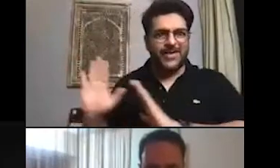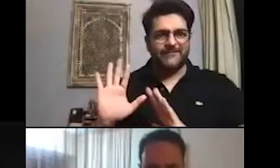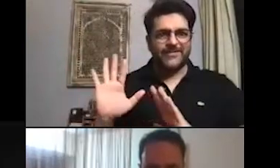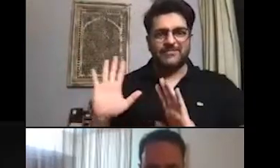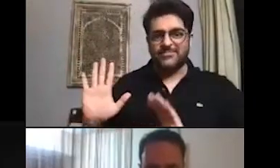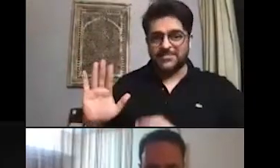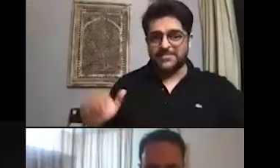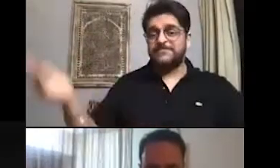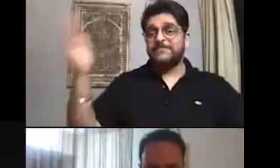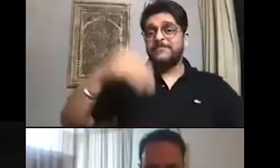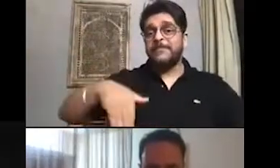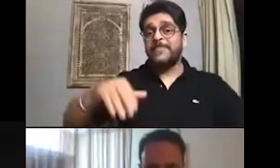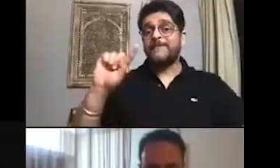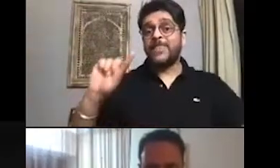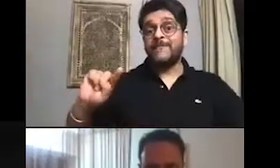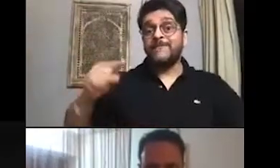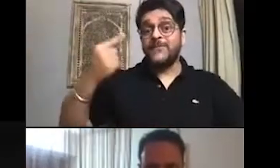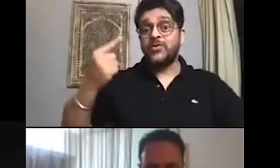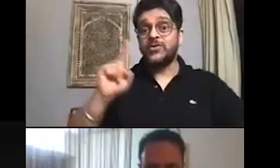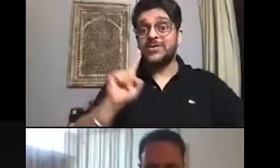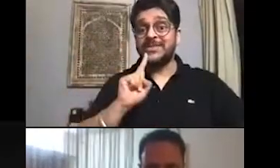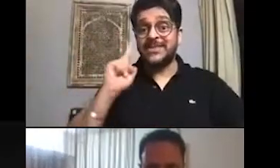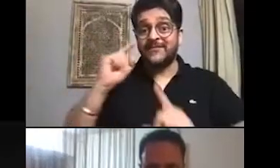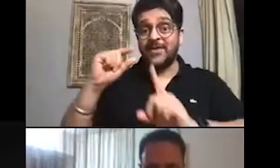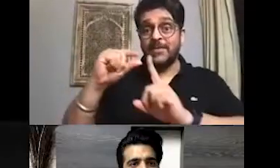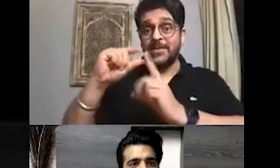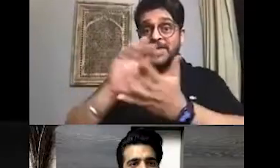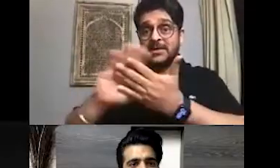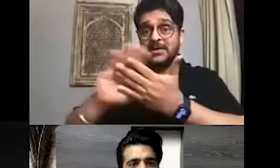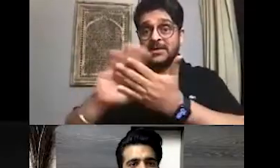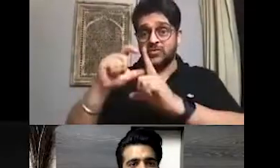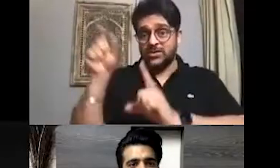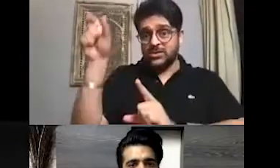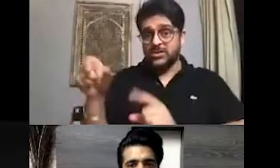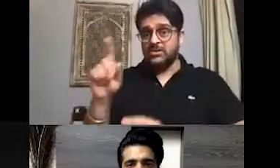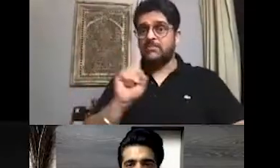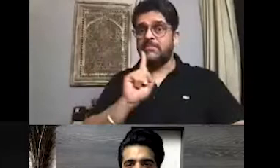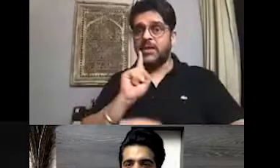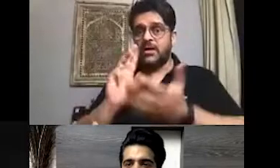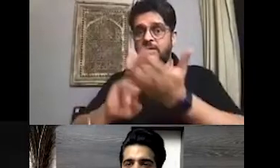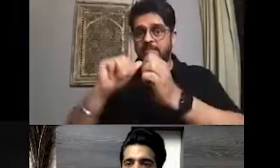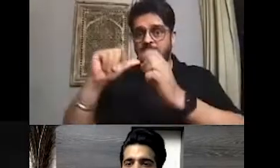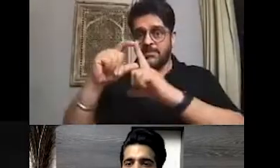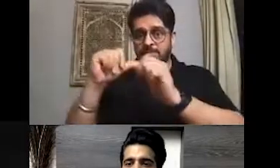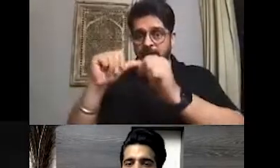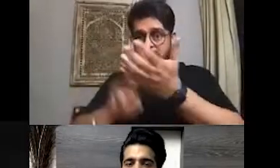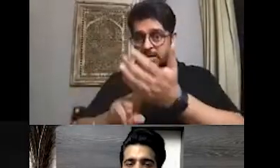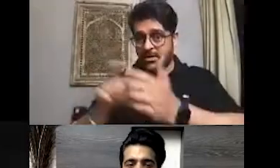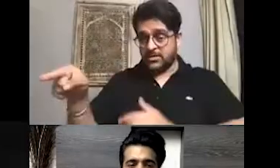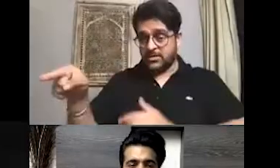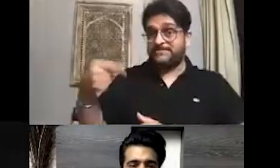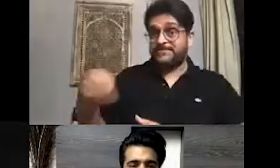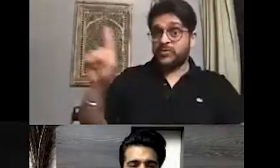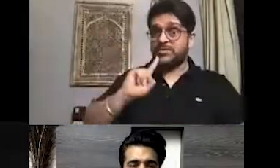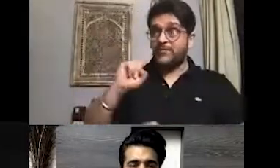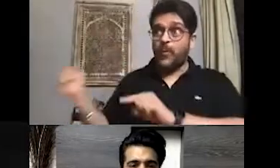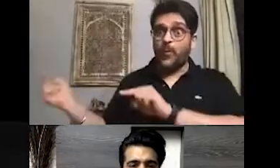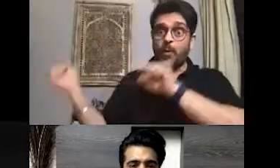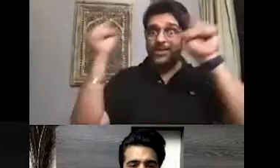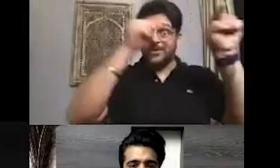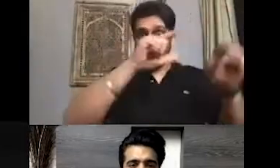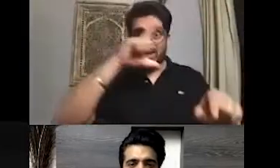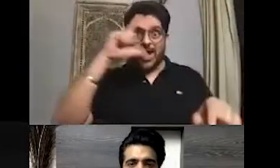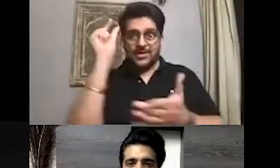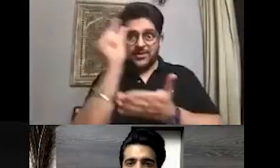got to know that, yeah, sign language is already a complete language. So a person who has done PhD, a